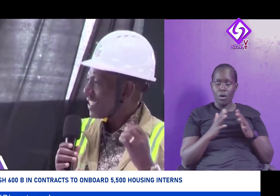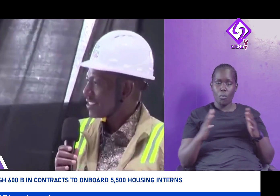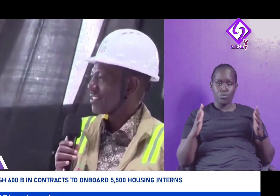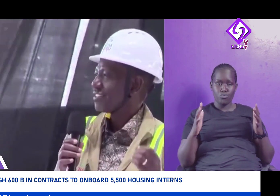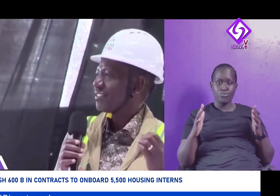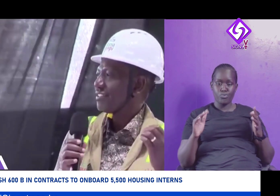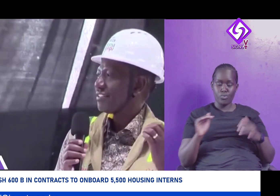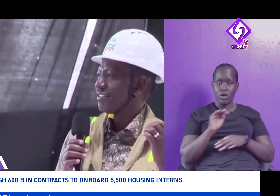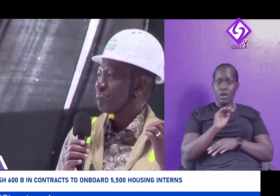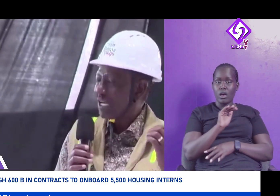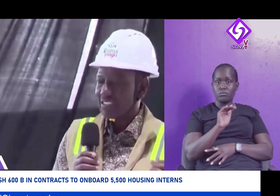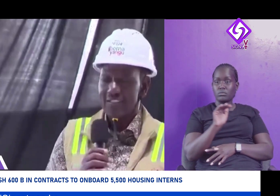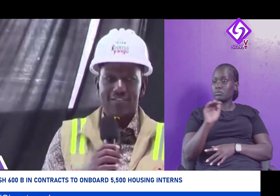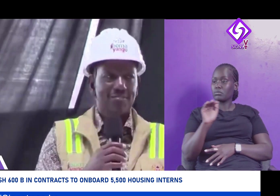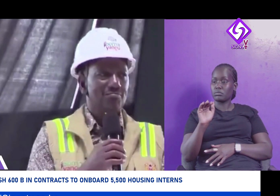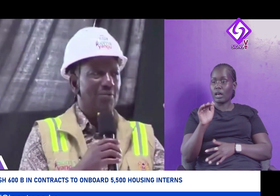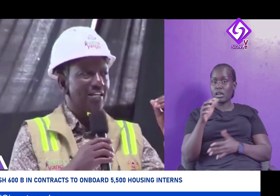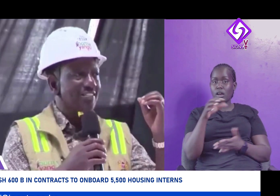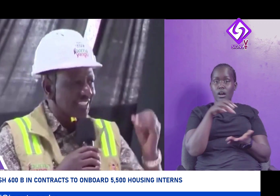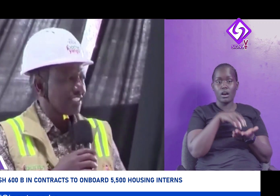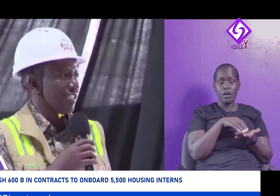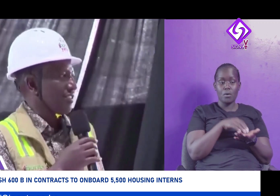asked matter by citizens